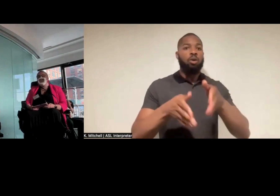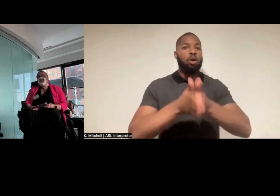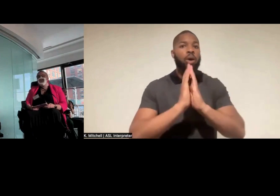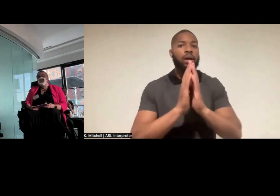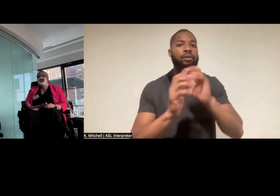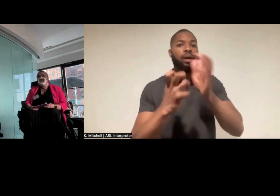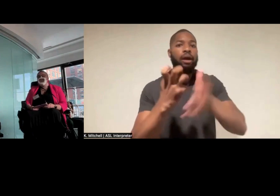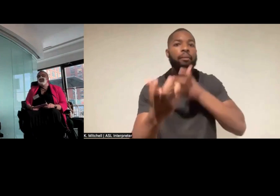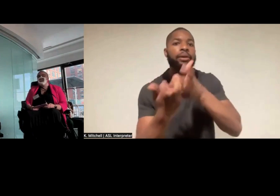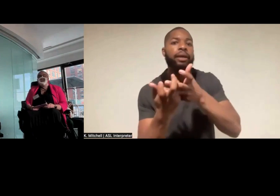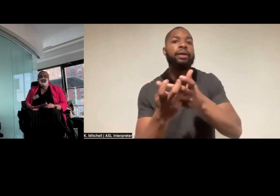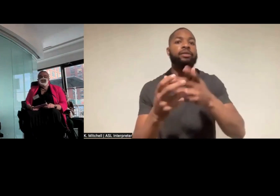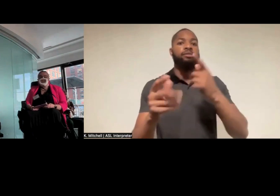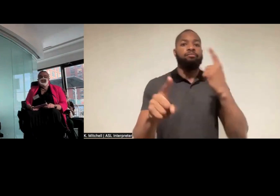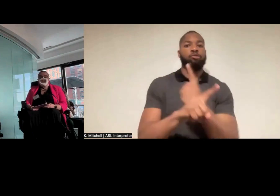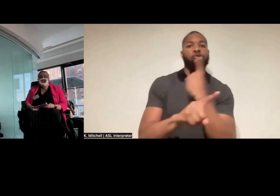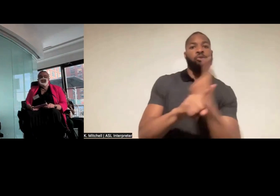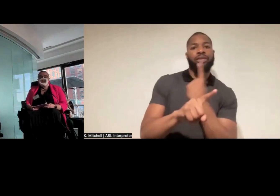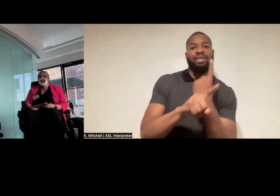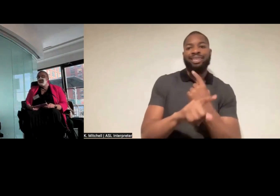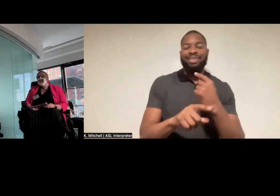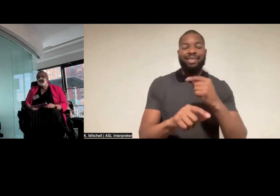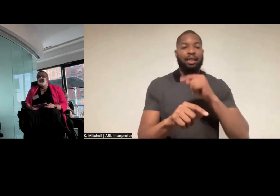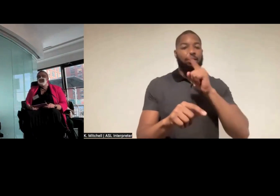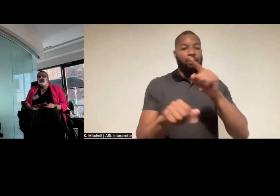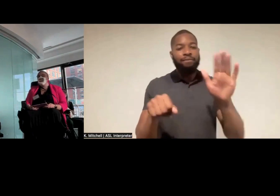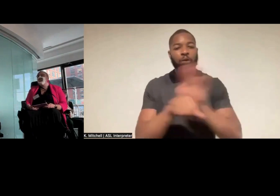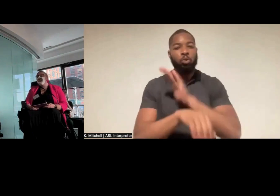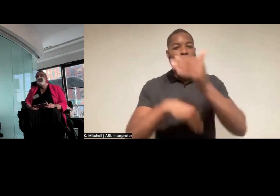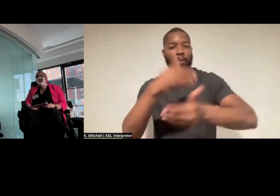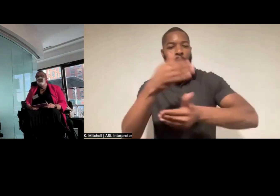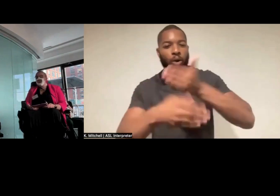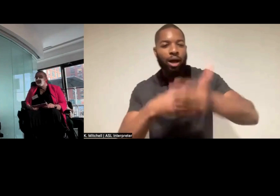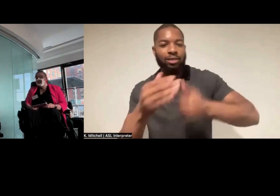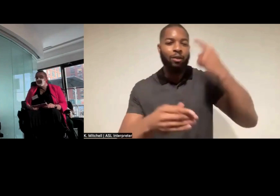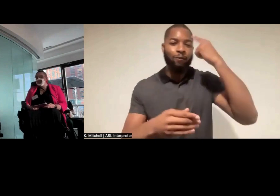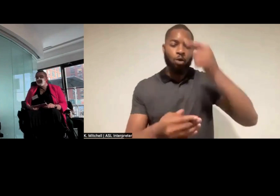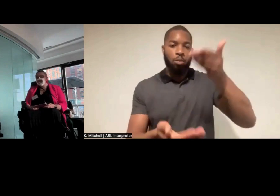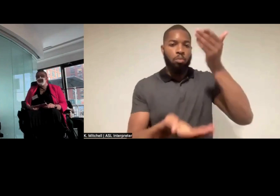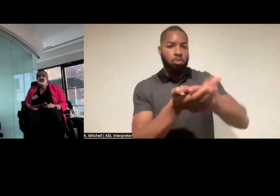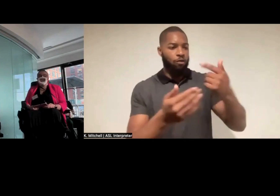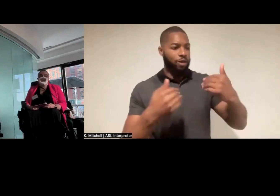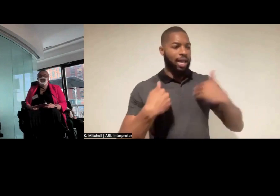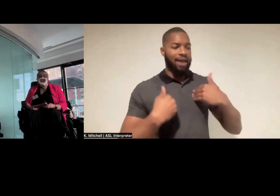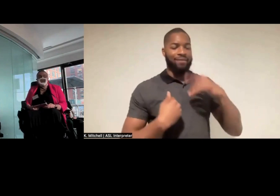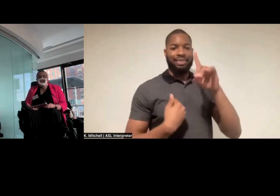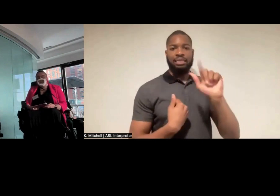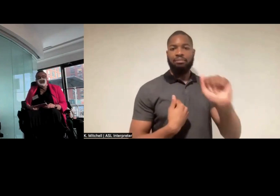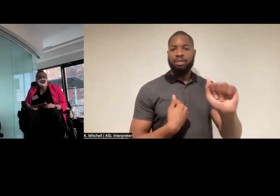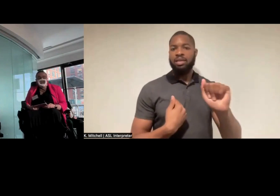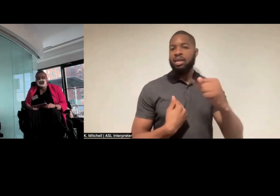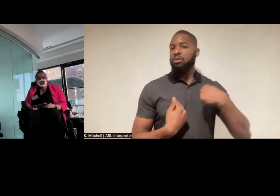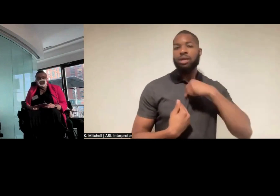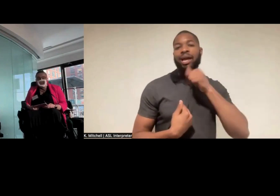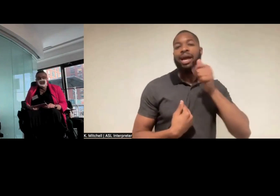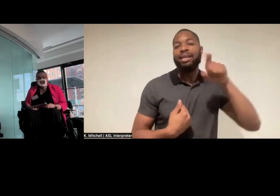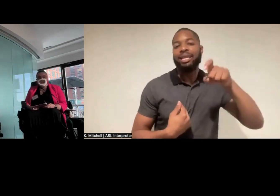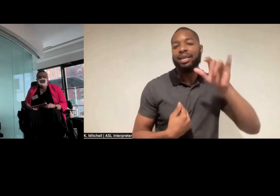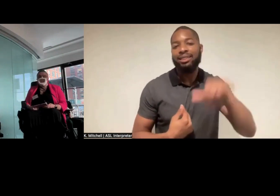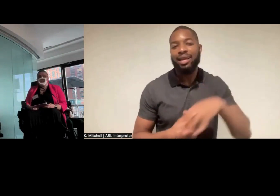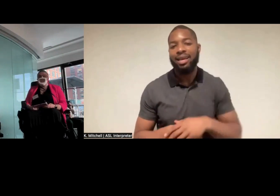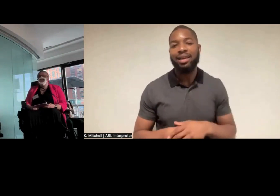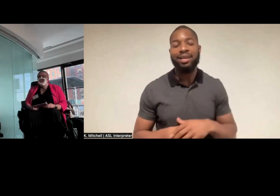medical paperwork to demonstrate that we have disabilities according to a medical professional, because disabilities are not the same as